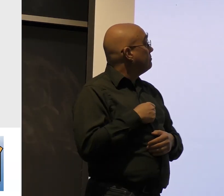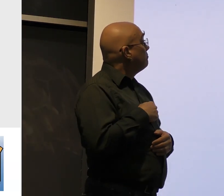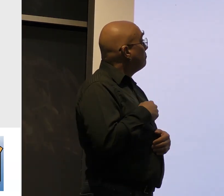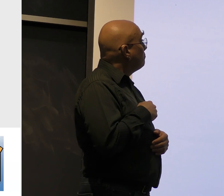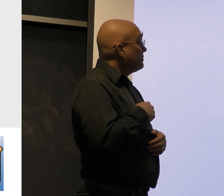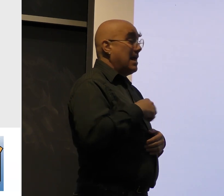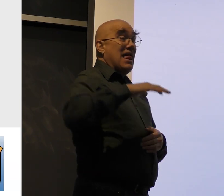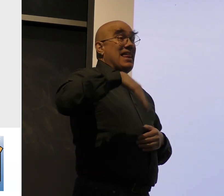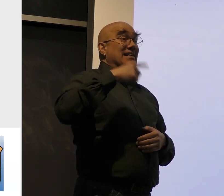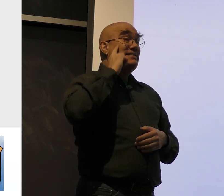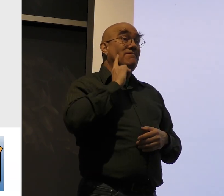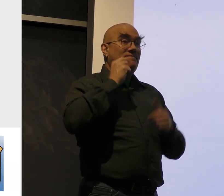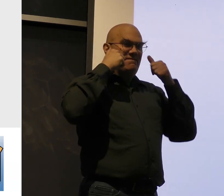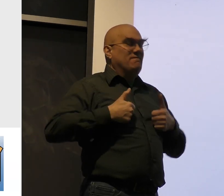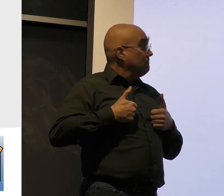deafblind, late deafened,